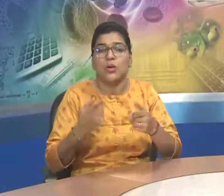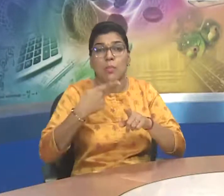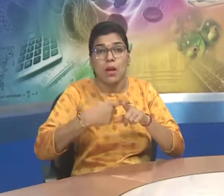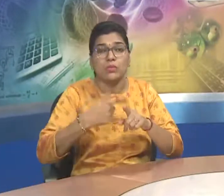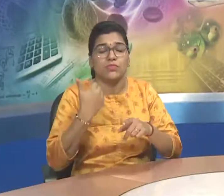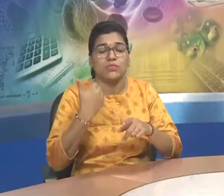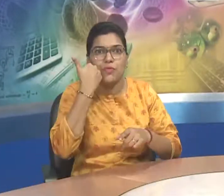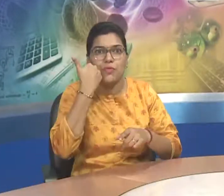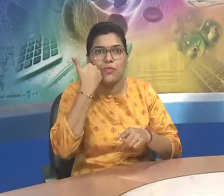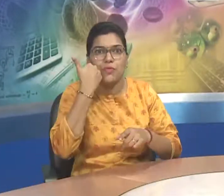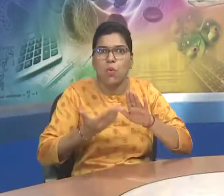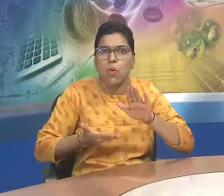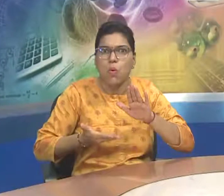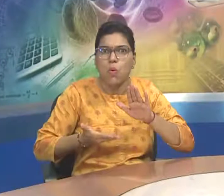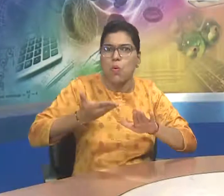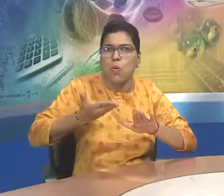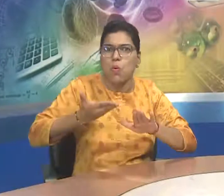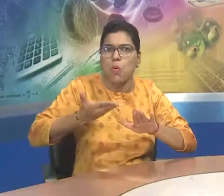on his legs